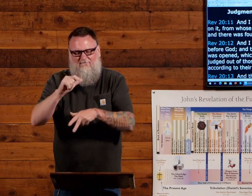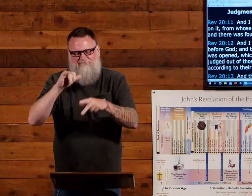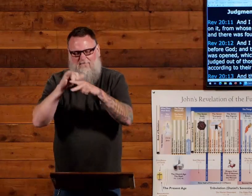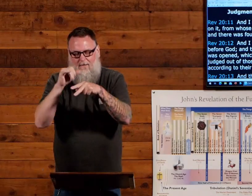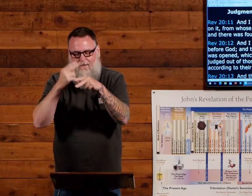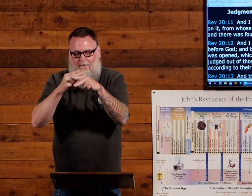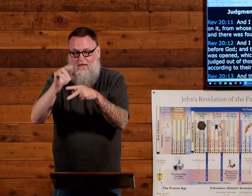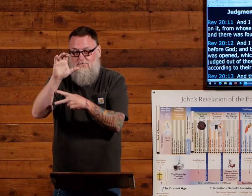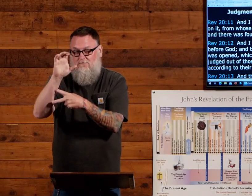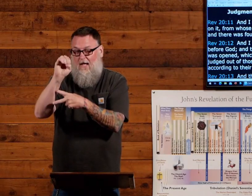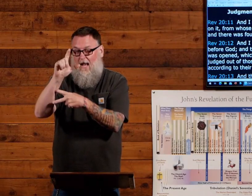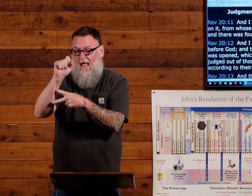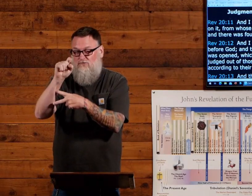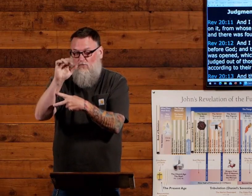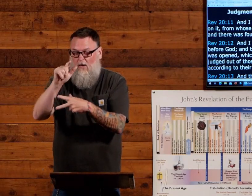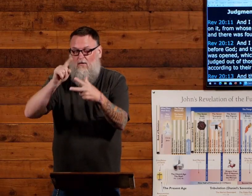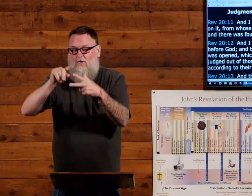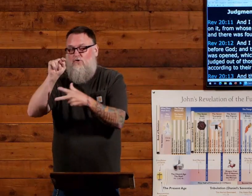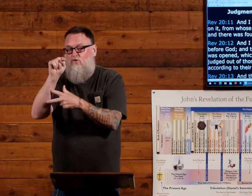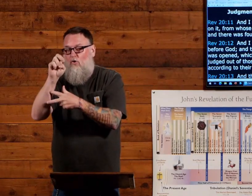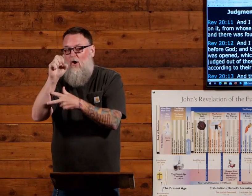Celestial heavens and all that stuff.